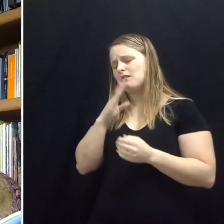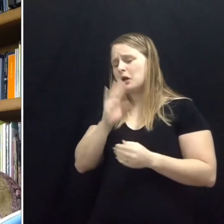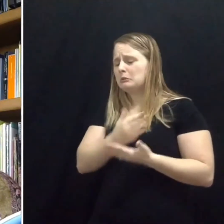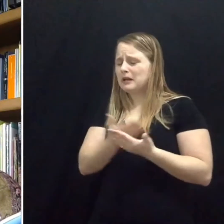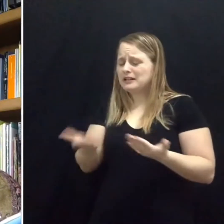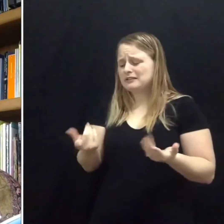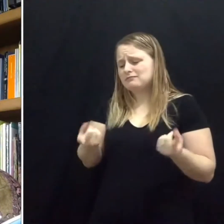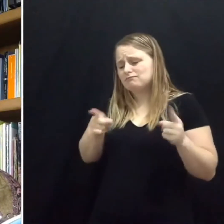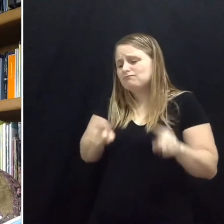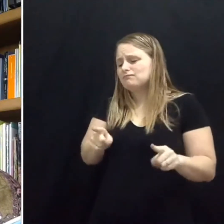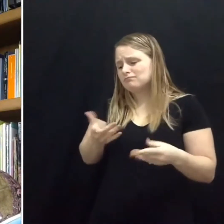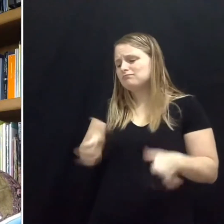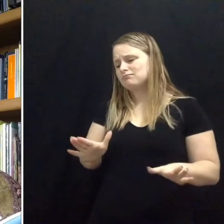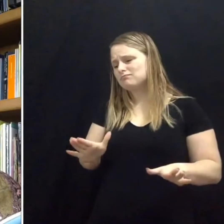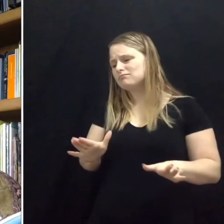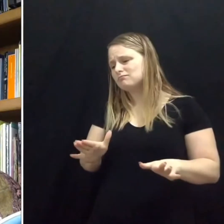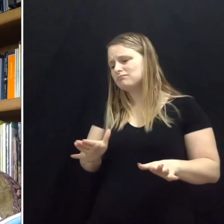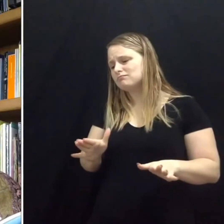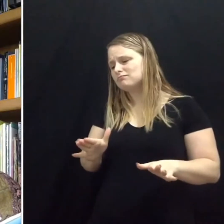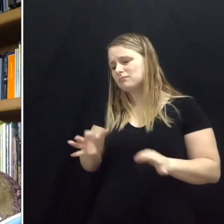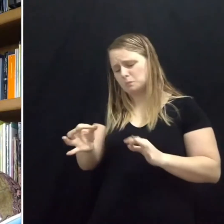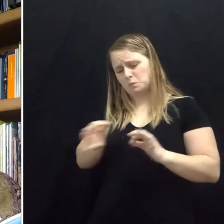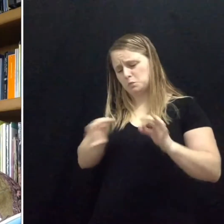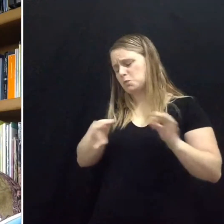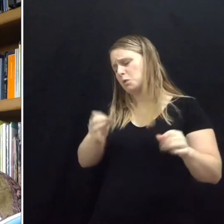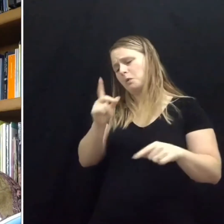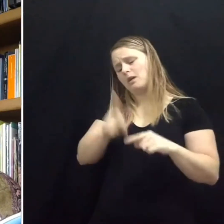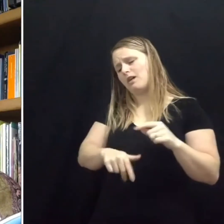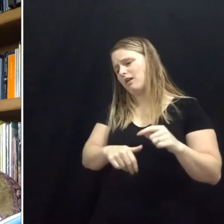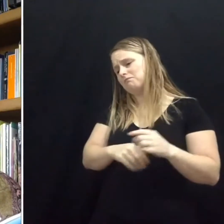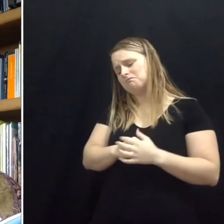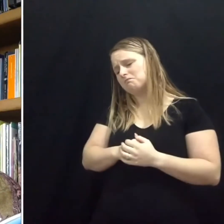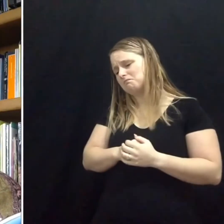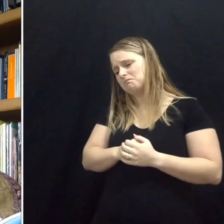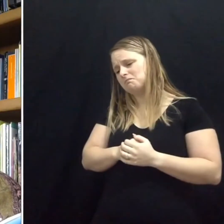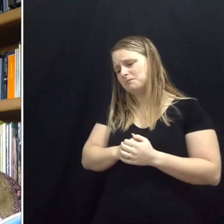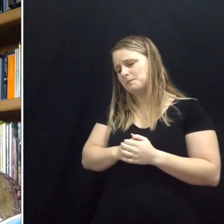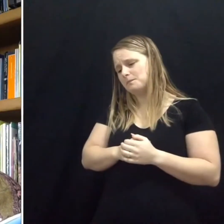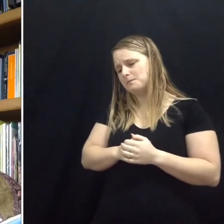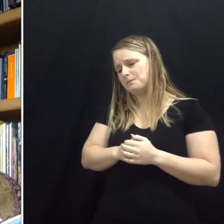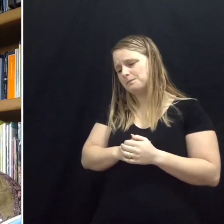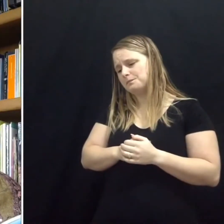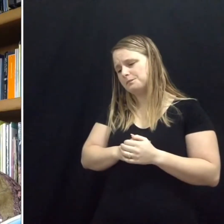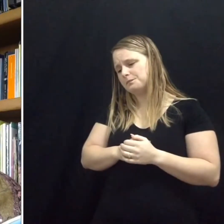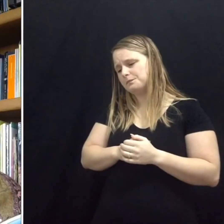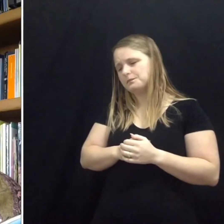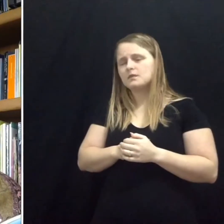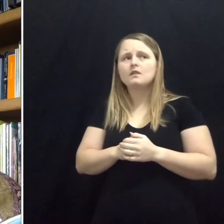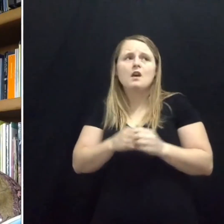Papa. "Bad things happen sometimes, and we can't always control that."